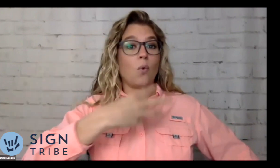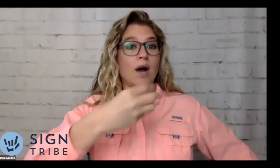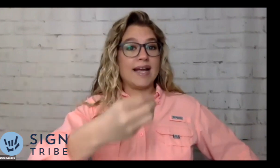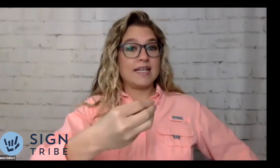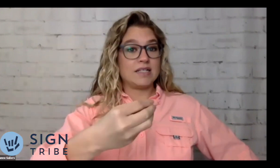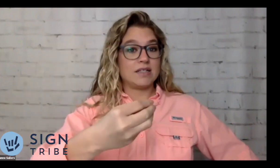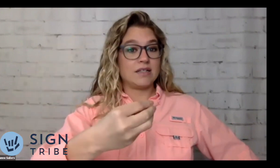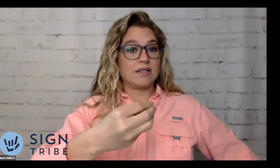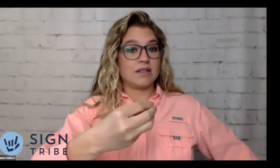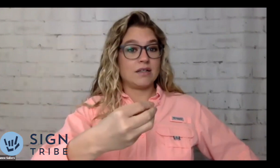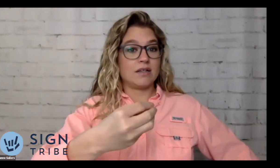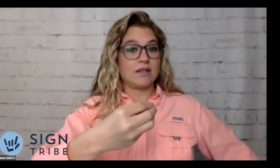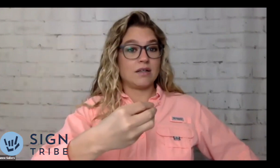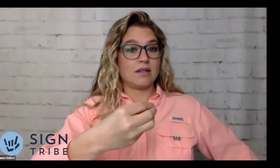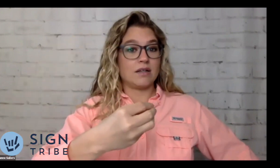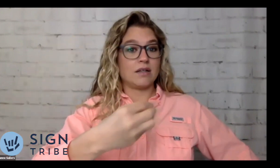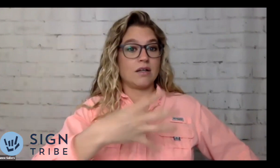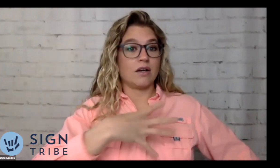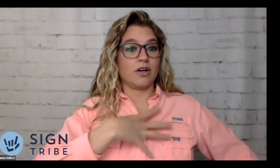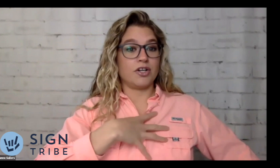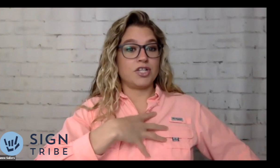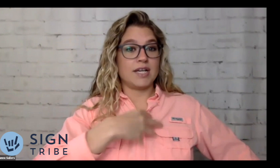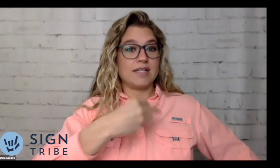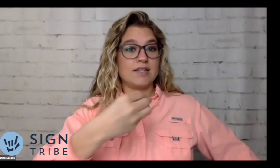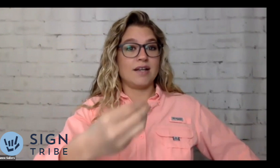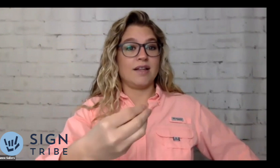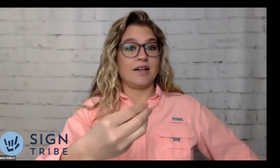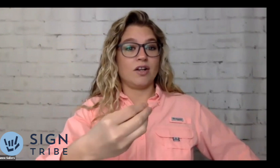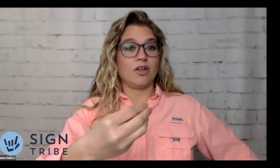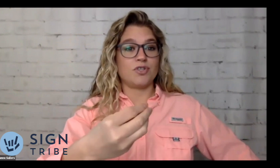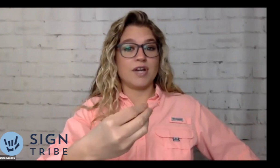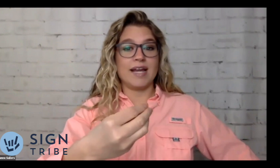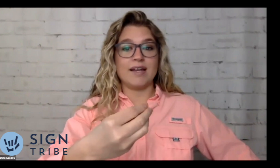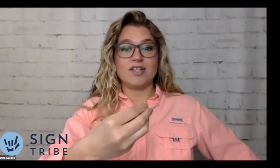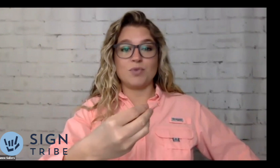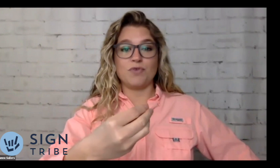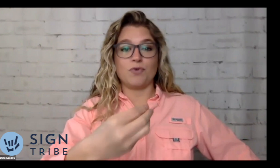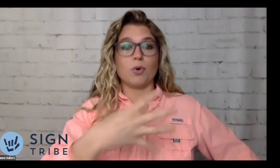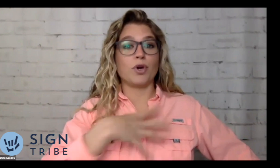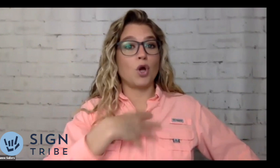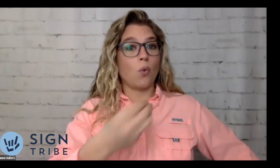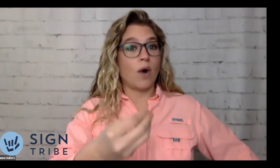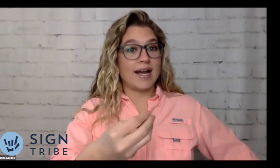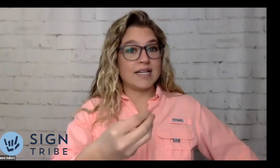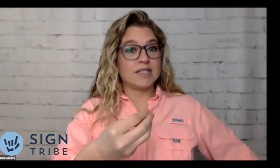White on your chest, and then close your hand as you move forward. White.